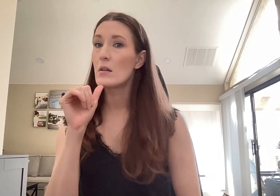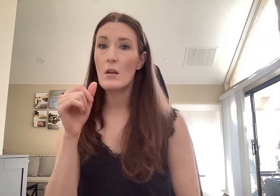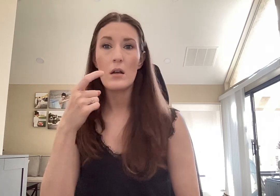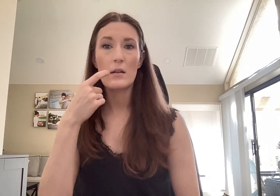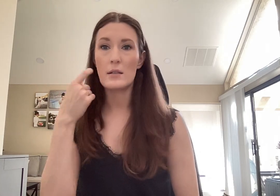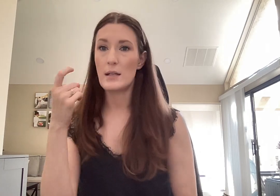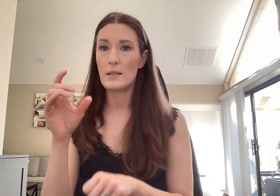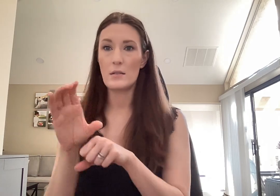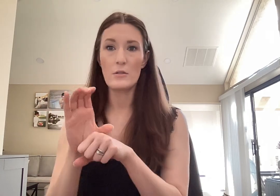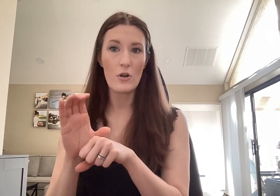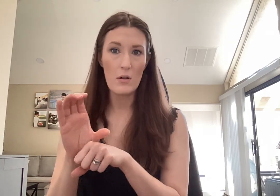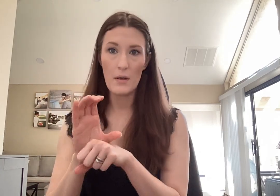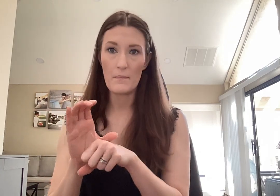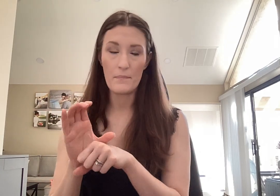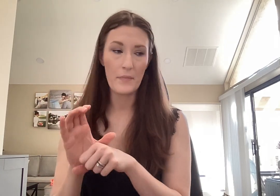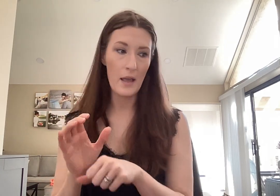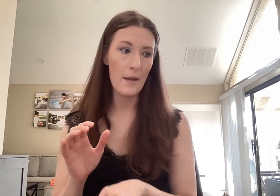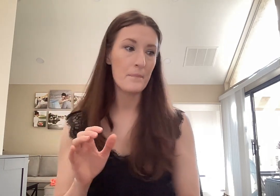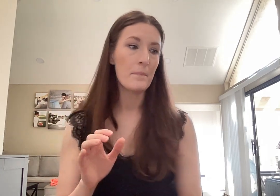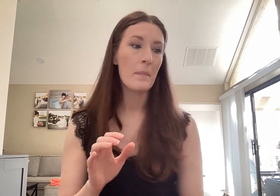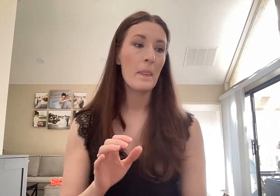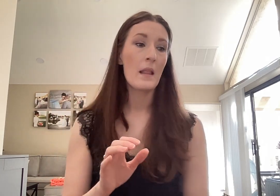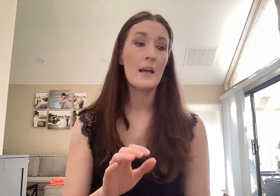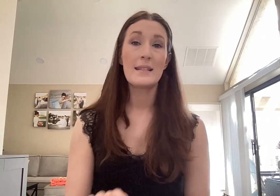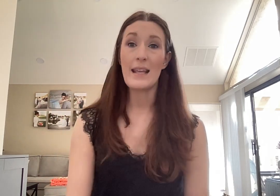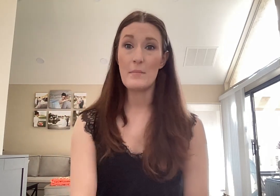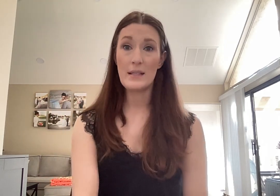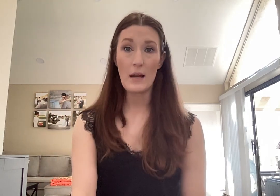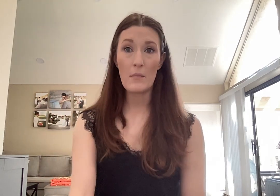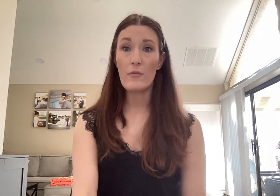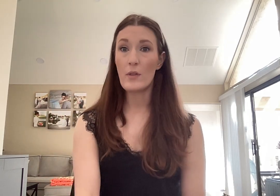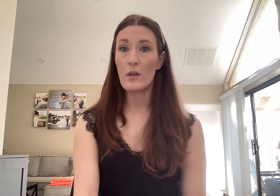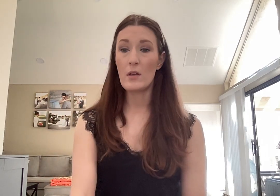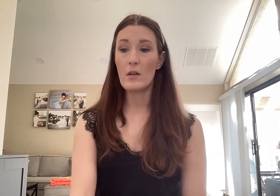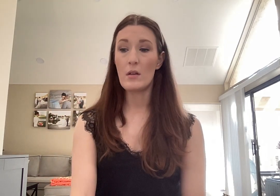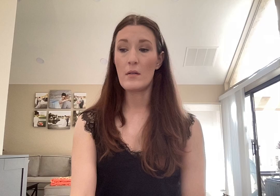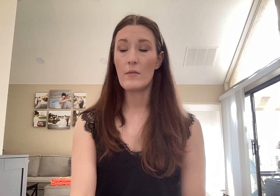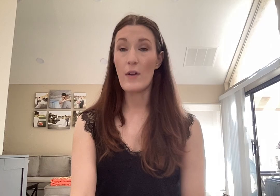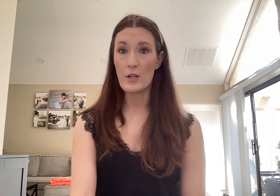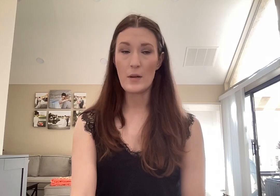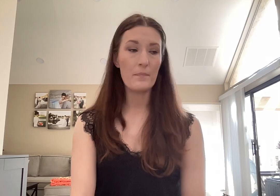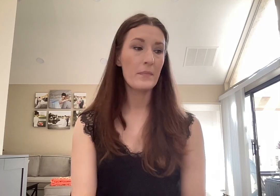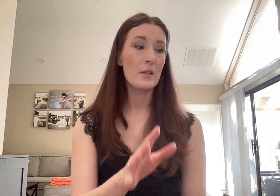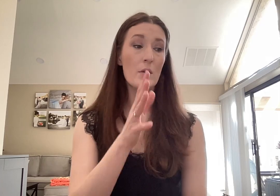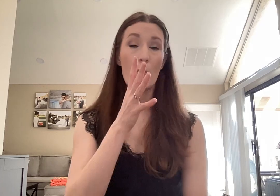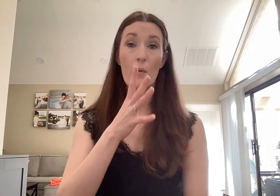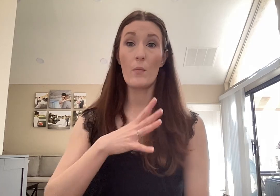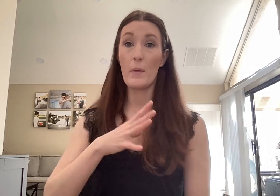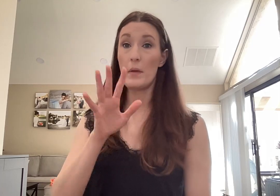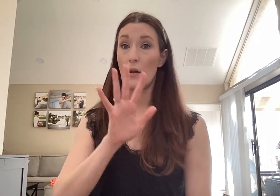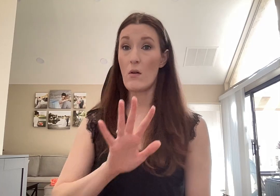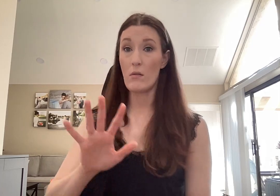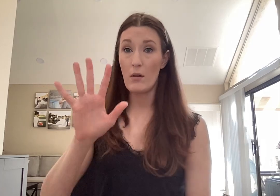not addicted to chocolate. Okay, same setup for the fraction. So women all